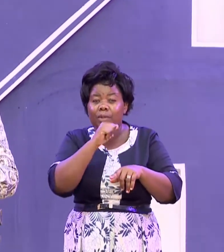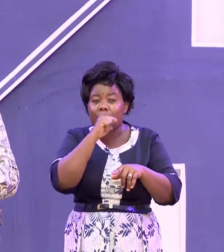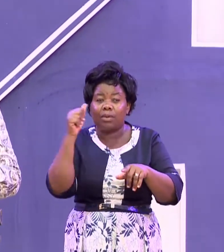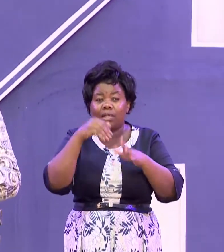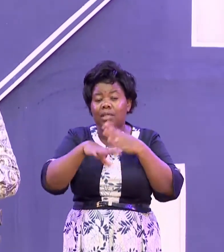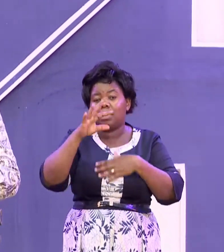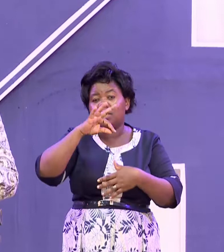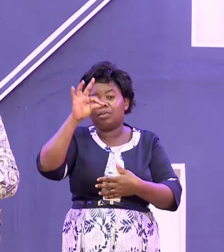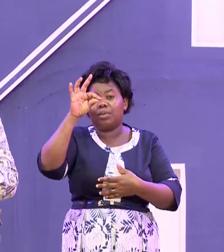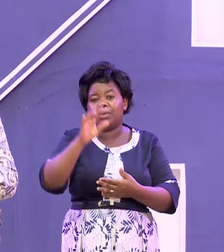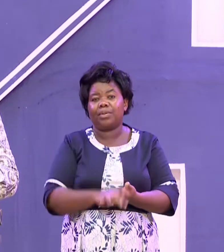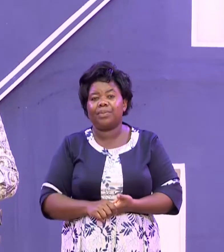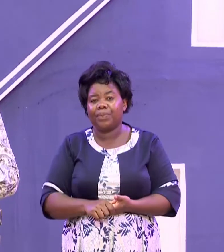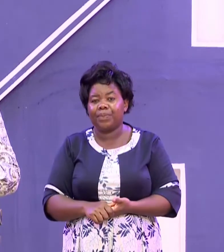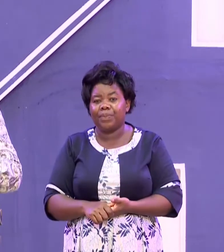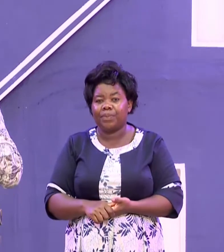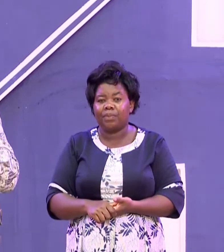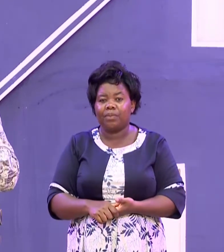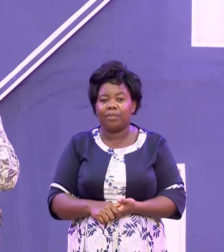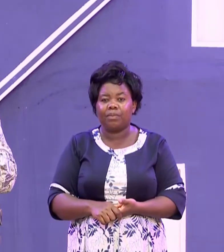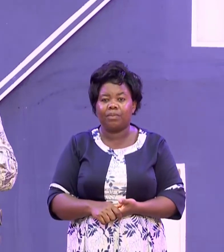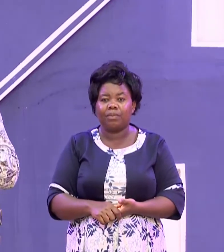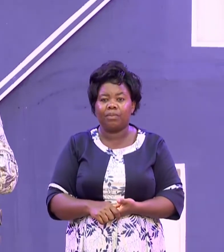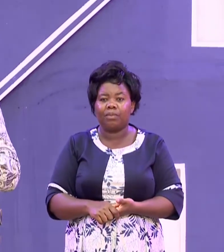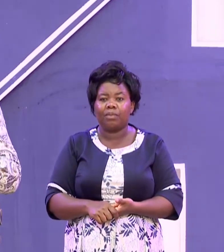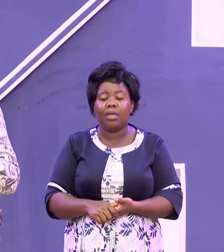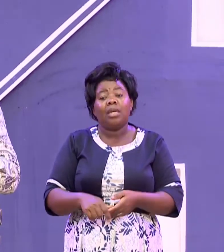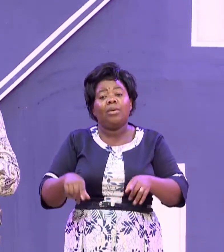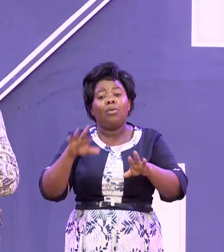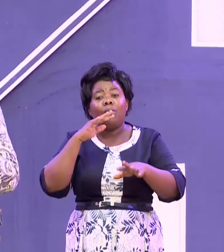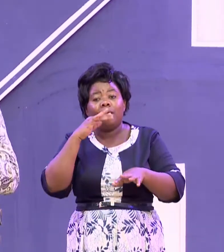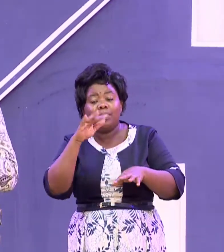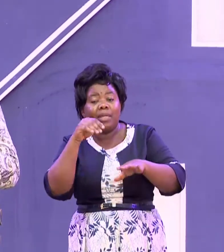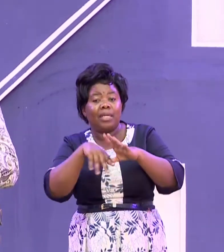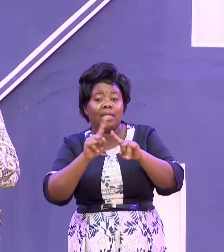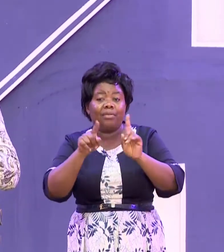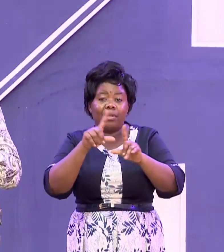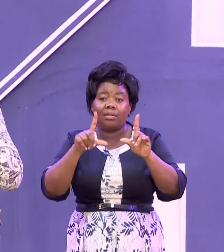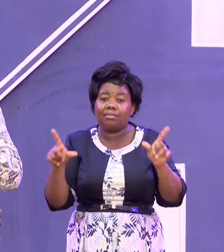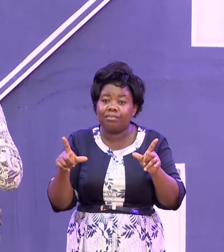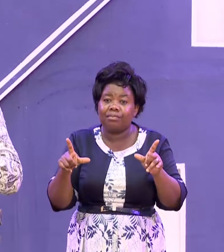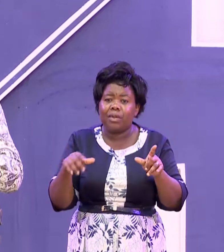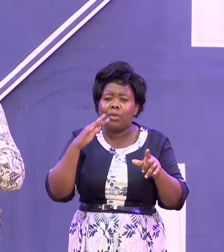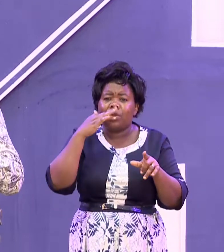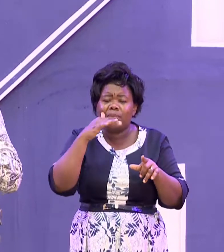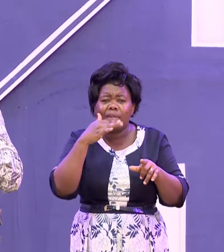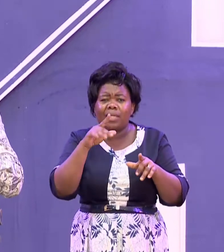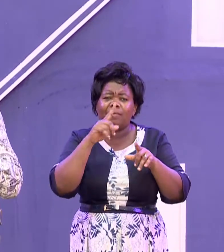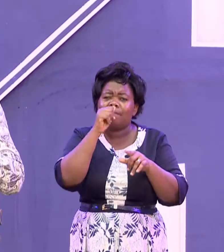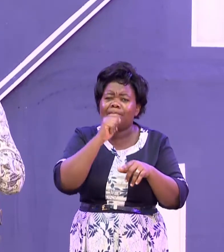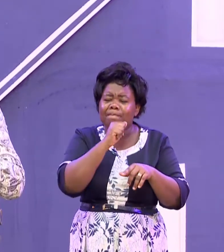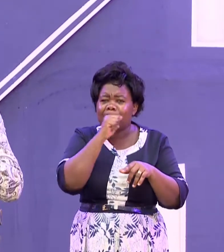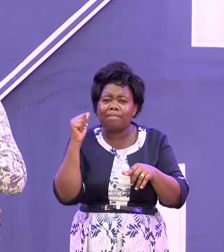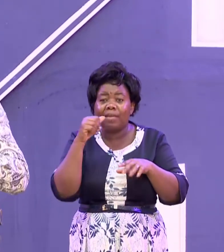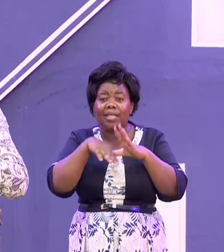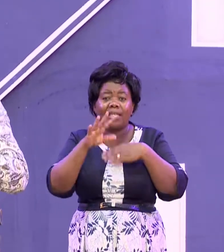twogera ebyo ebyama mu mwoyo. When we are in the tongues. Bwe tubeera mu nnimi. We are speaking mysteries. Twogera ebyama.